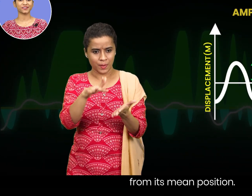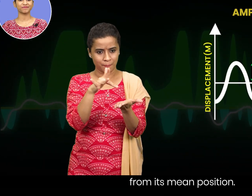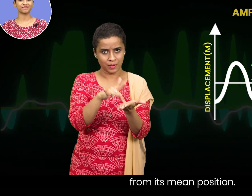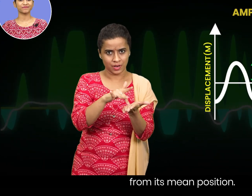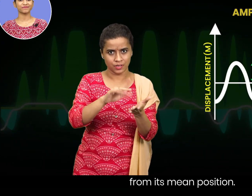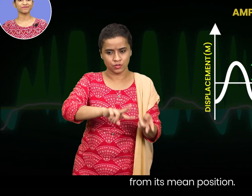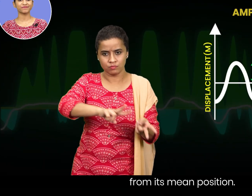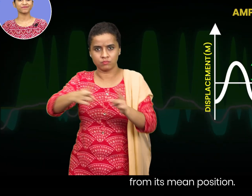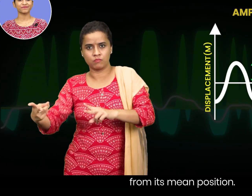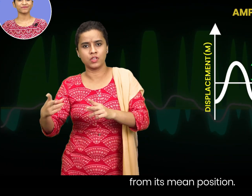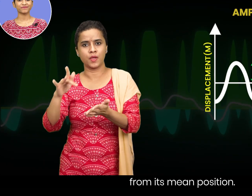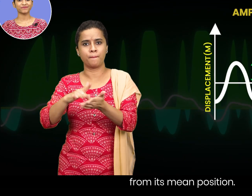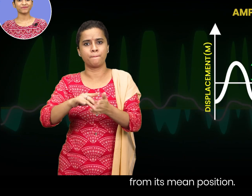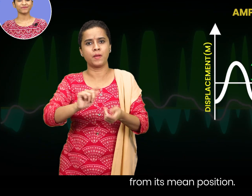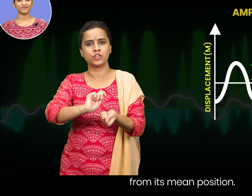position.